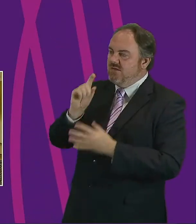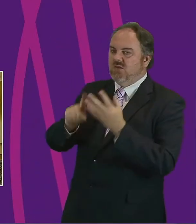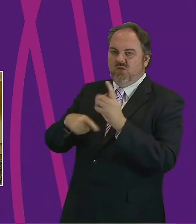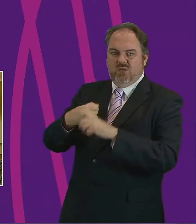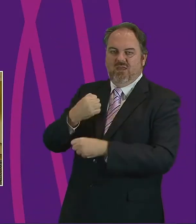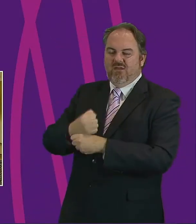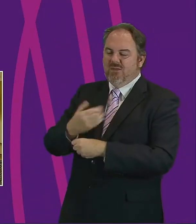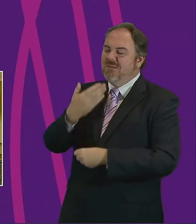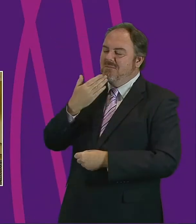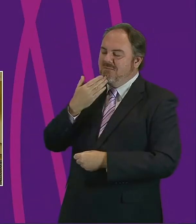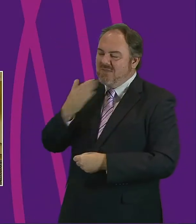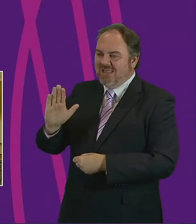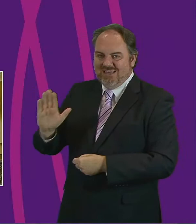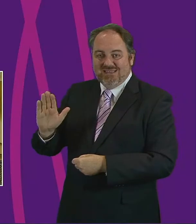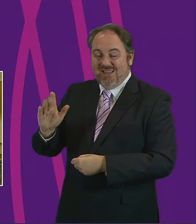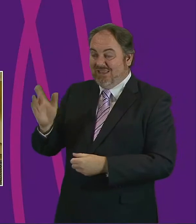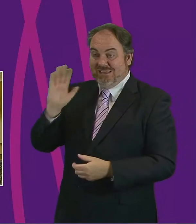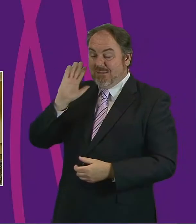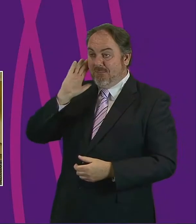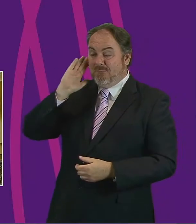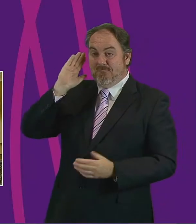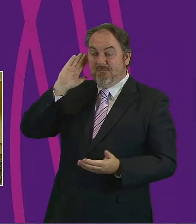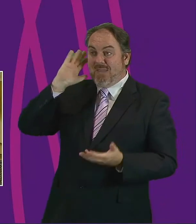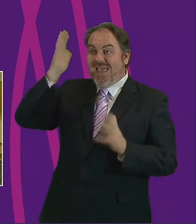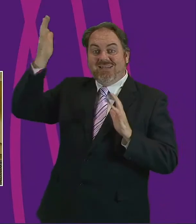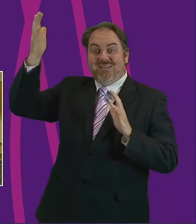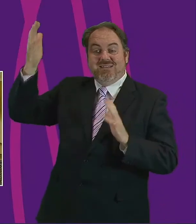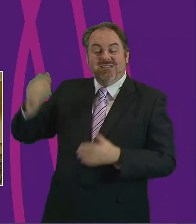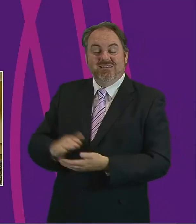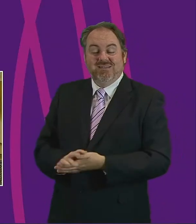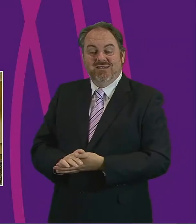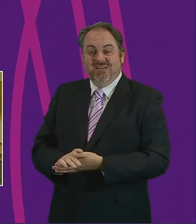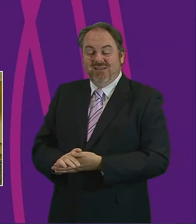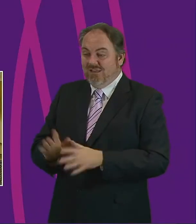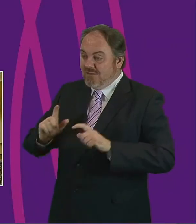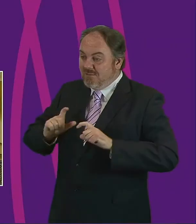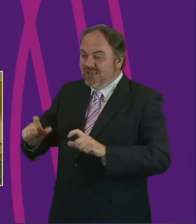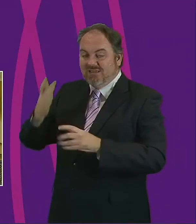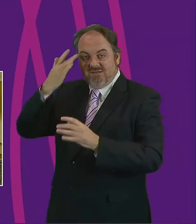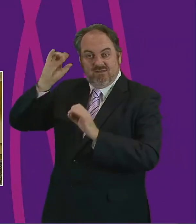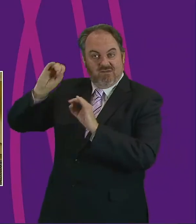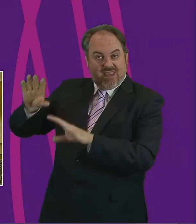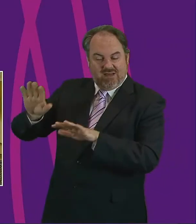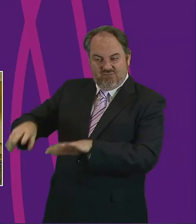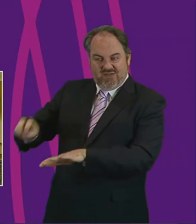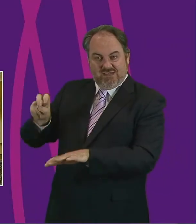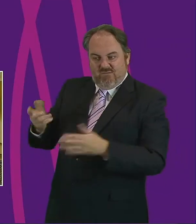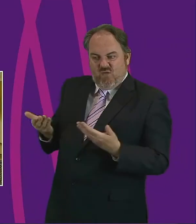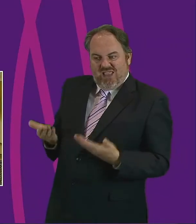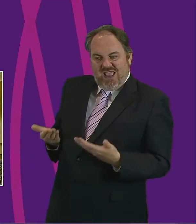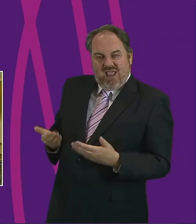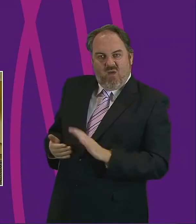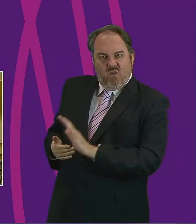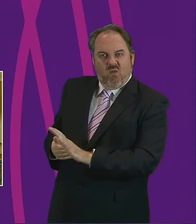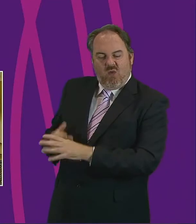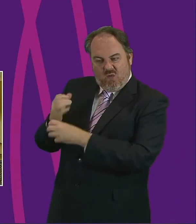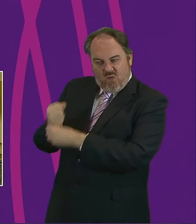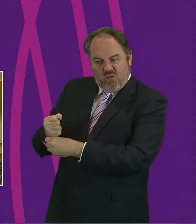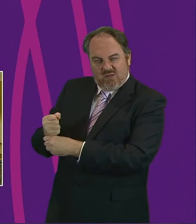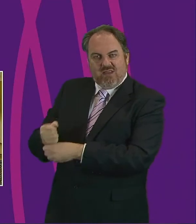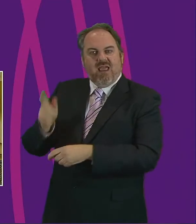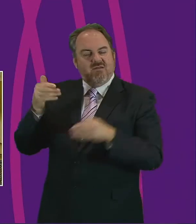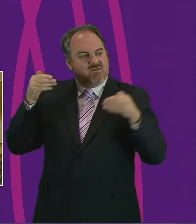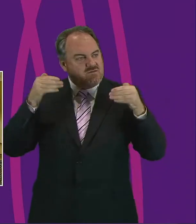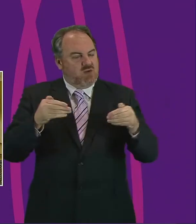not allow this madness to happen. Let's all of us focus on getting the country through the immediate health crisis and then supporting